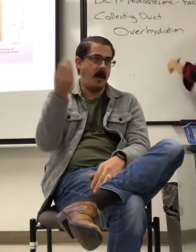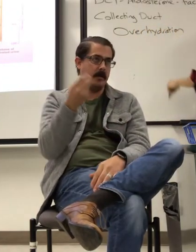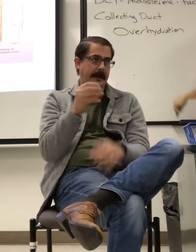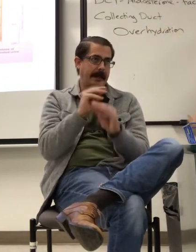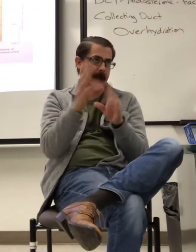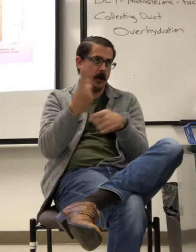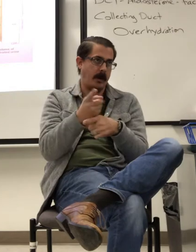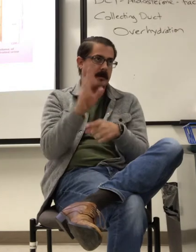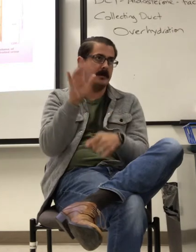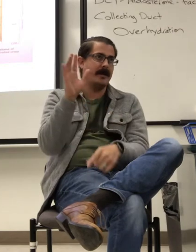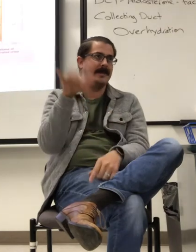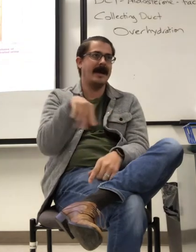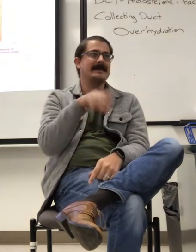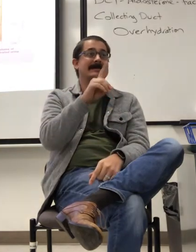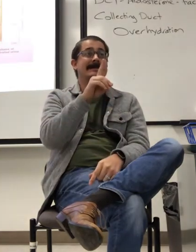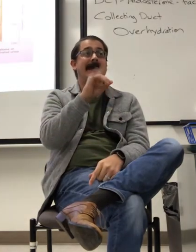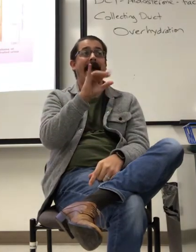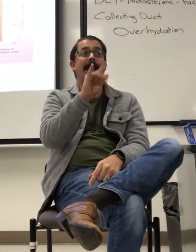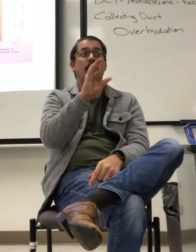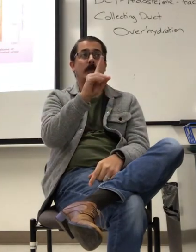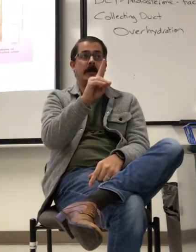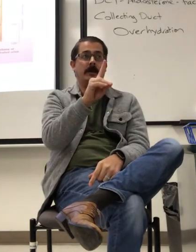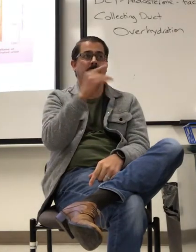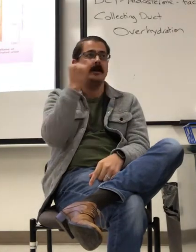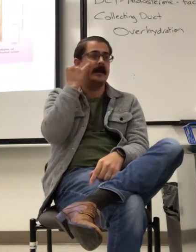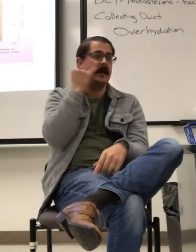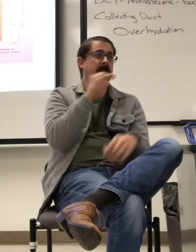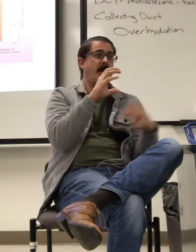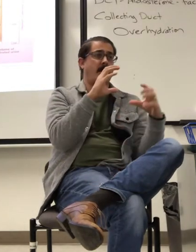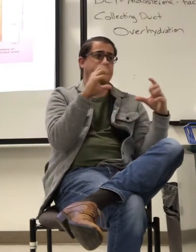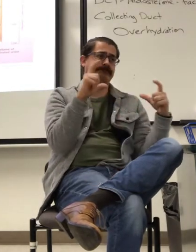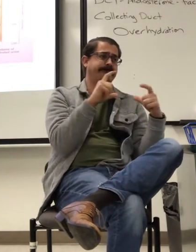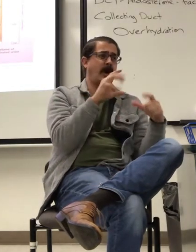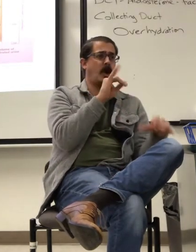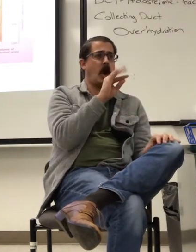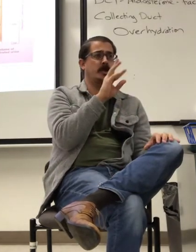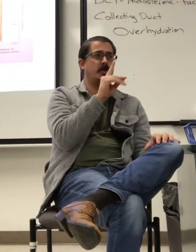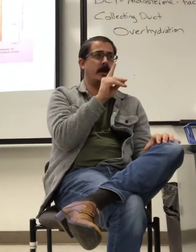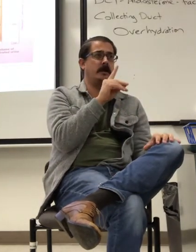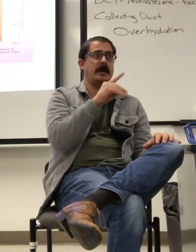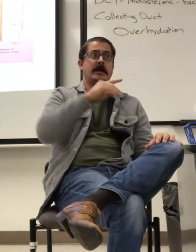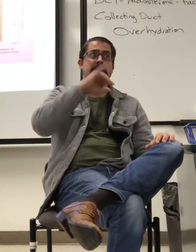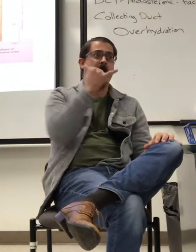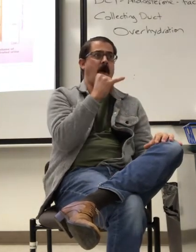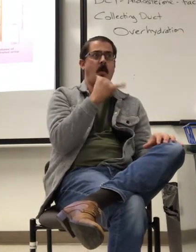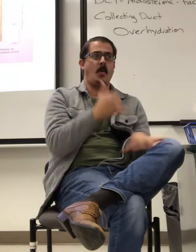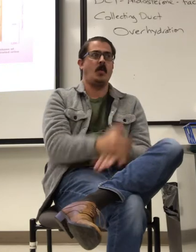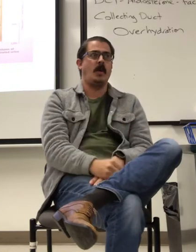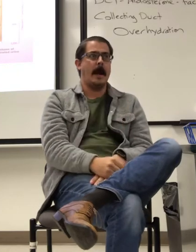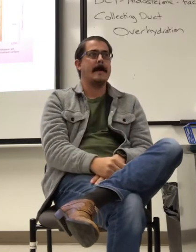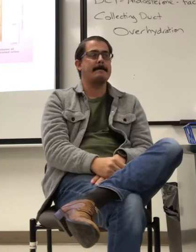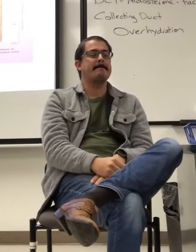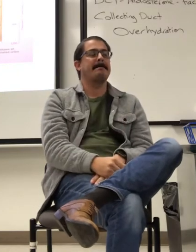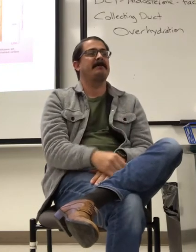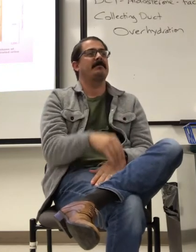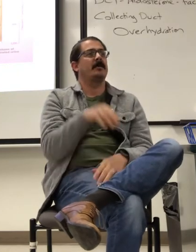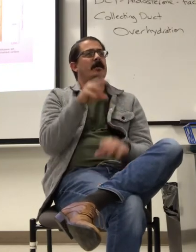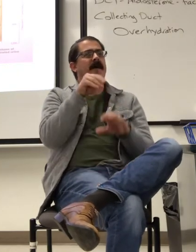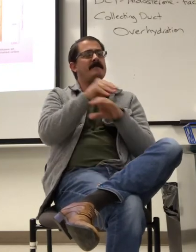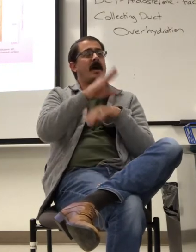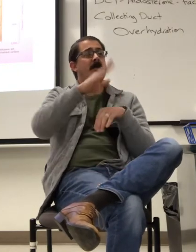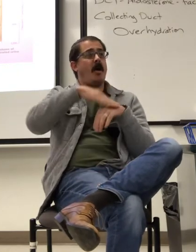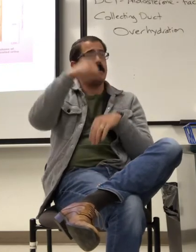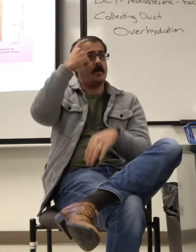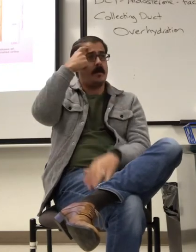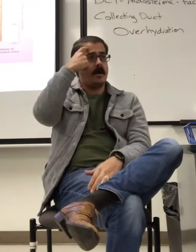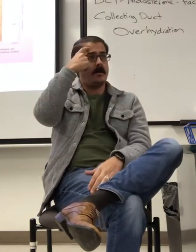you have osmotor receptors in the brain that detect the dilute plasma. So the effect that has on the brain is to